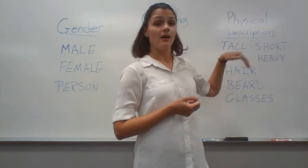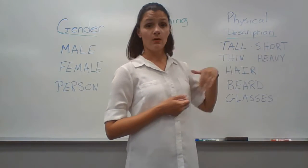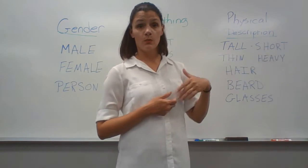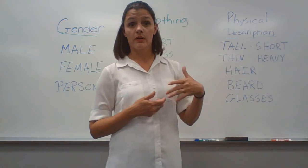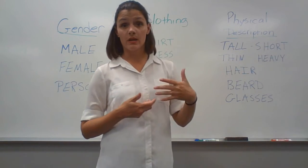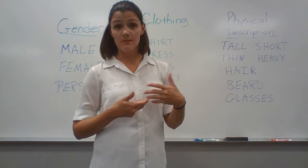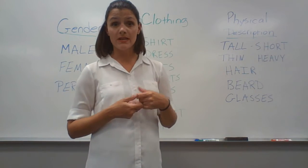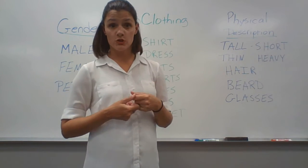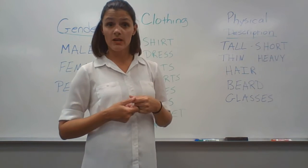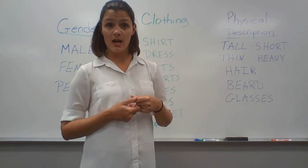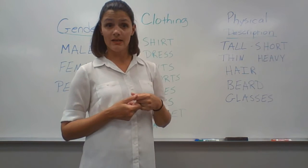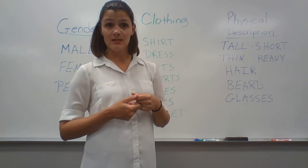We're going to mention height.